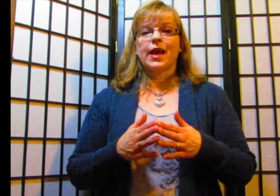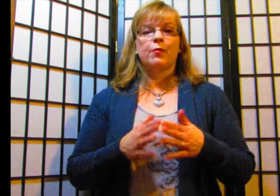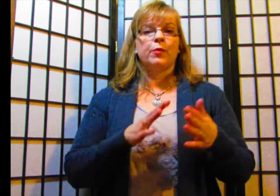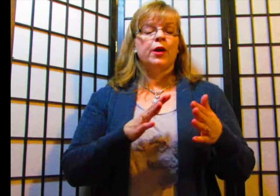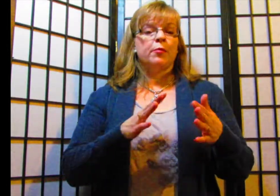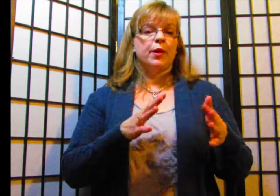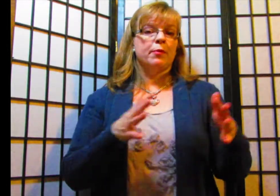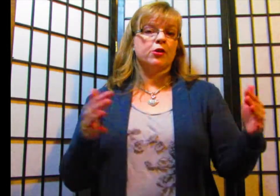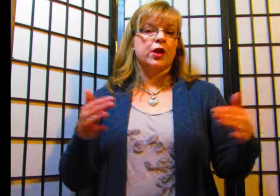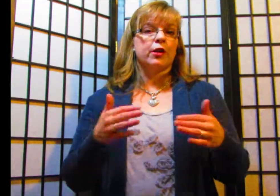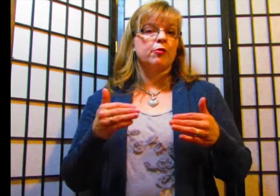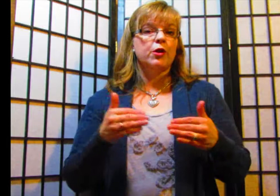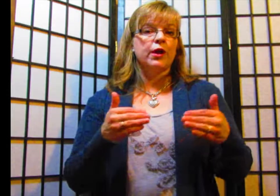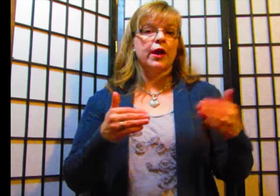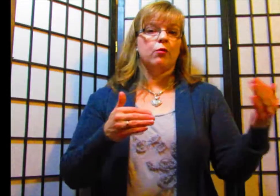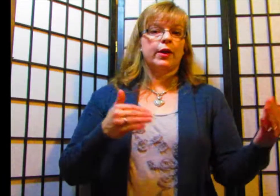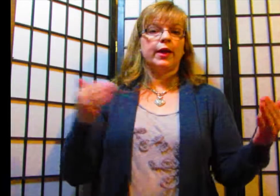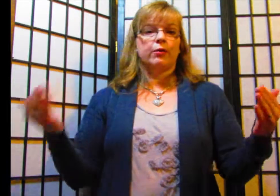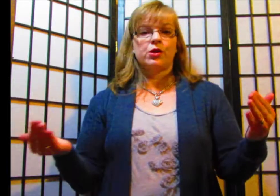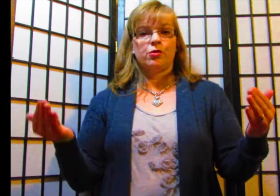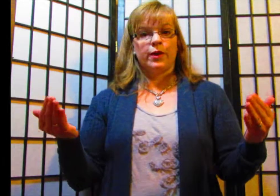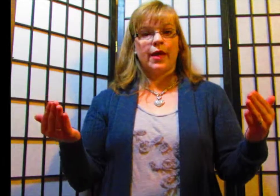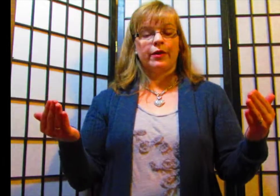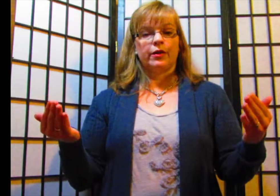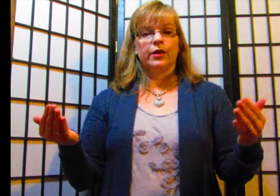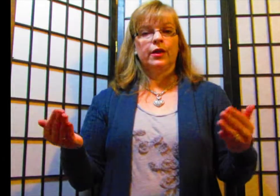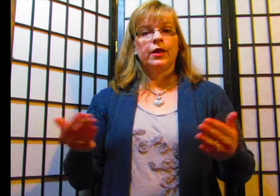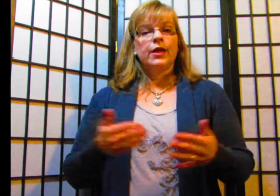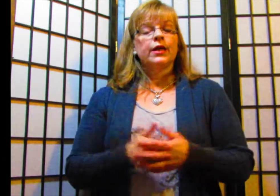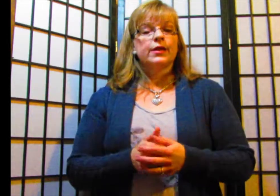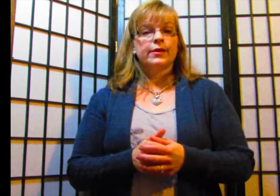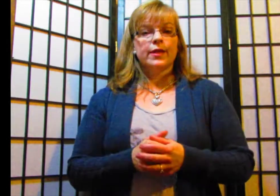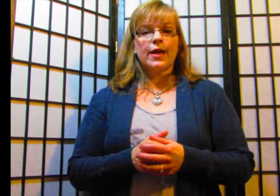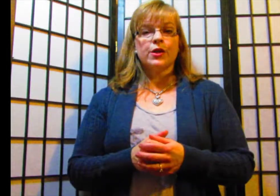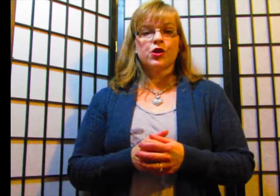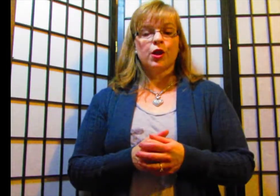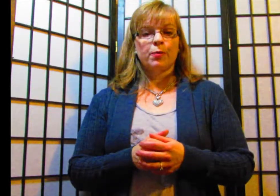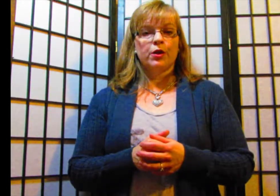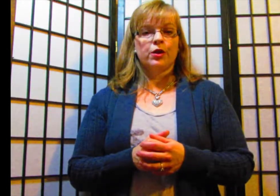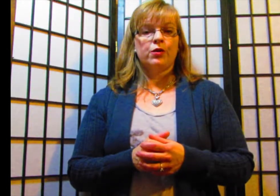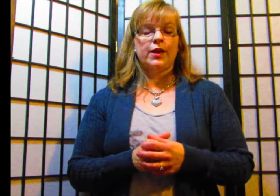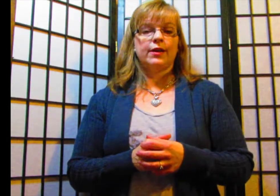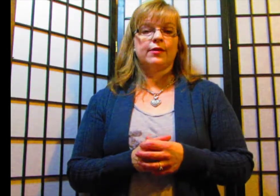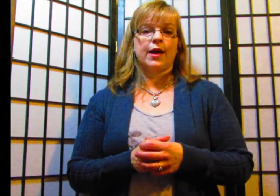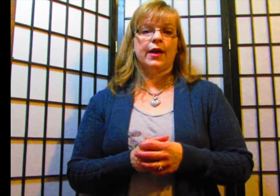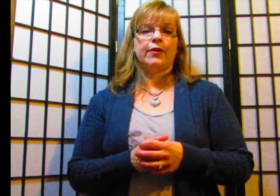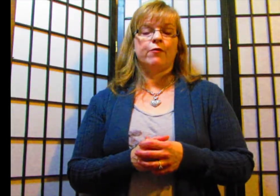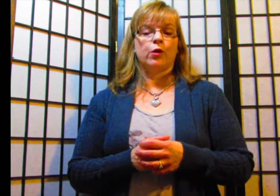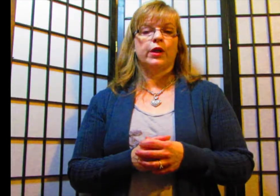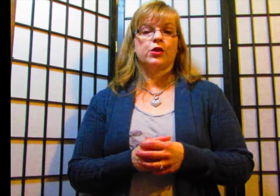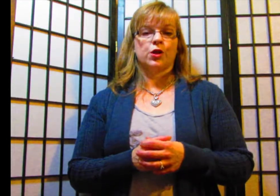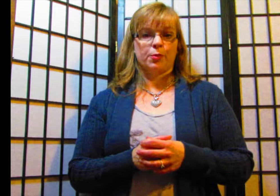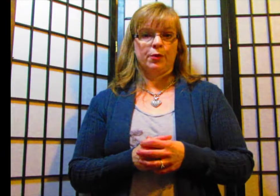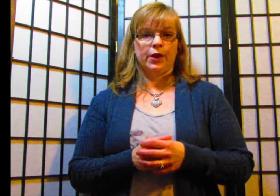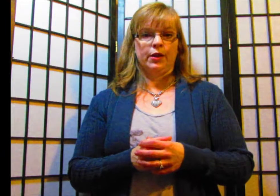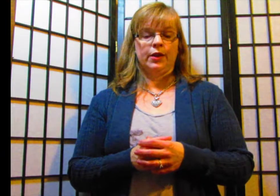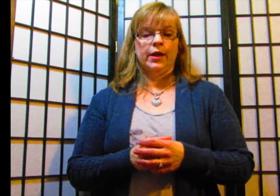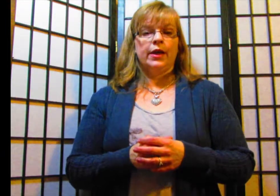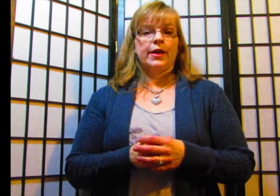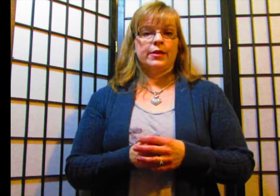anytime people are trying to communicate one language to another. To sign interpreter, you need the sign for interpret. And to